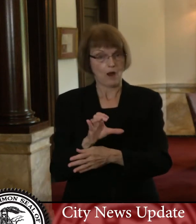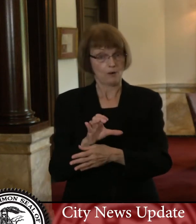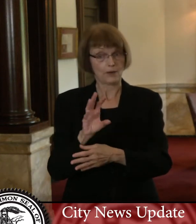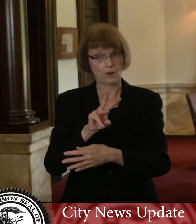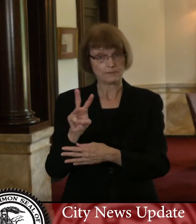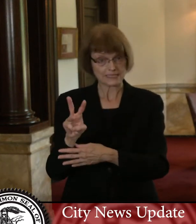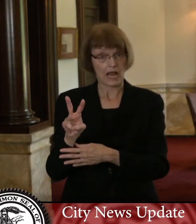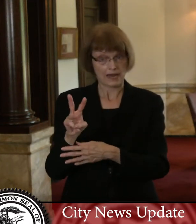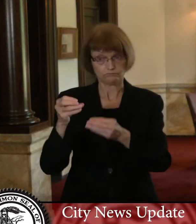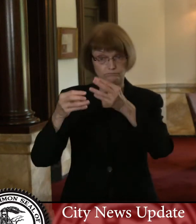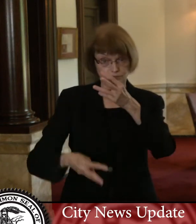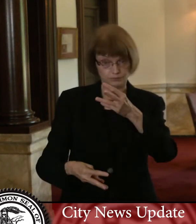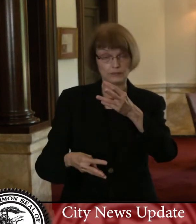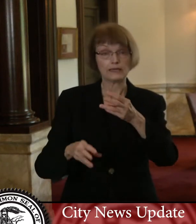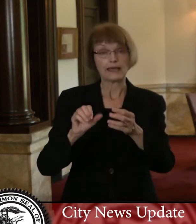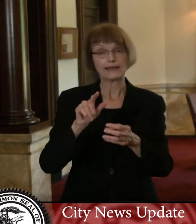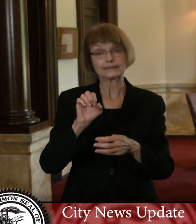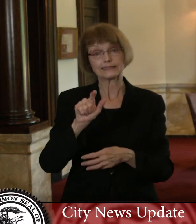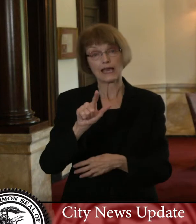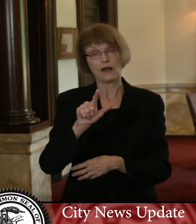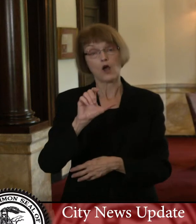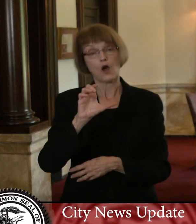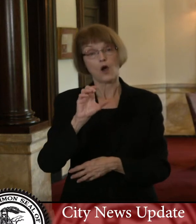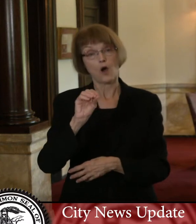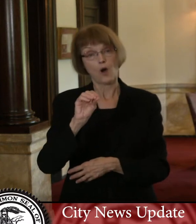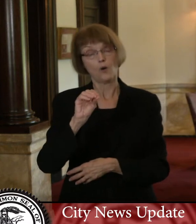for more information, you can go to stlofe.org.